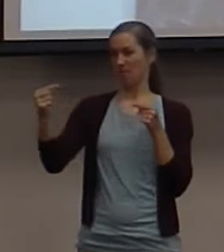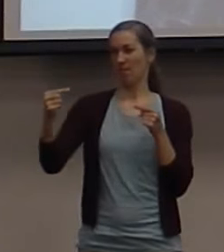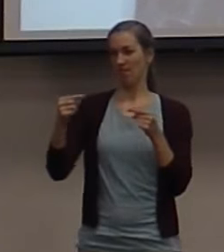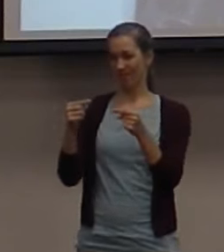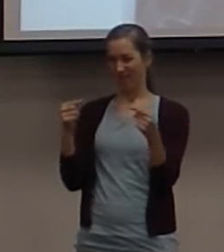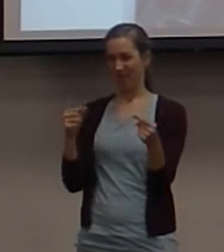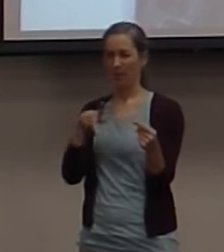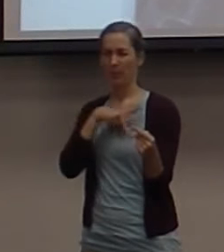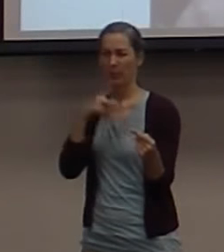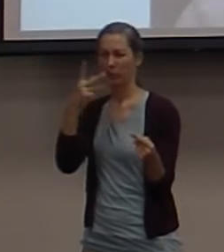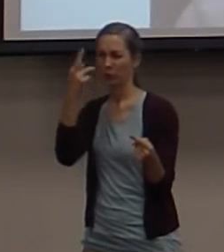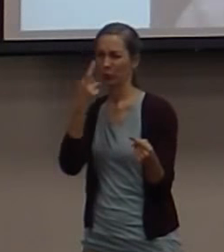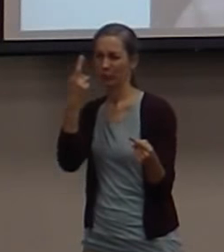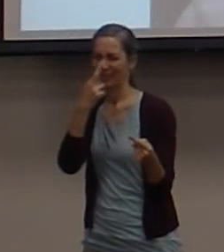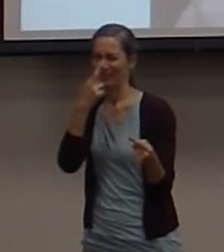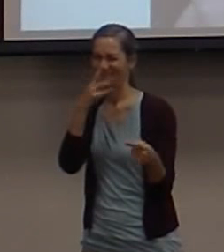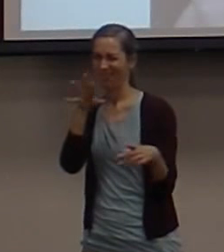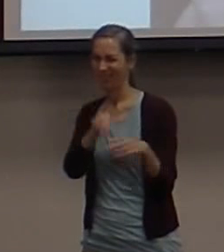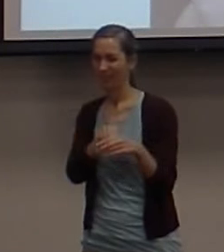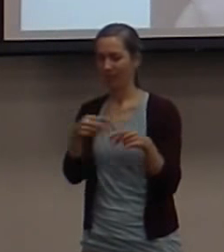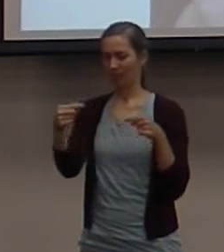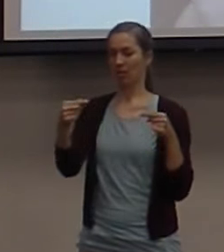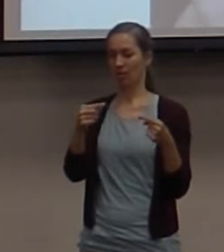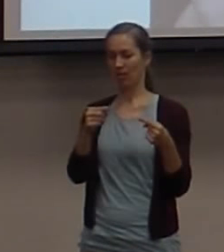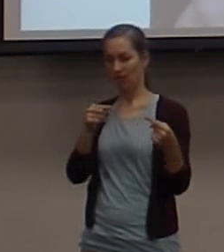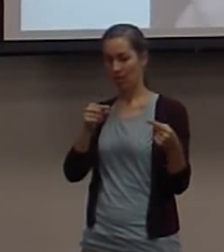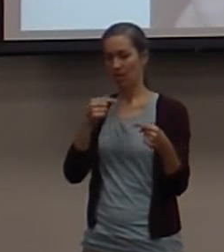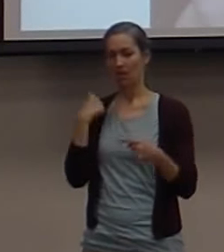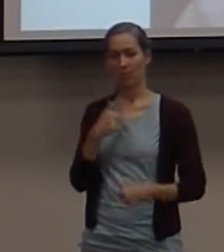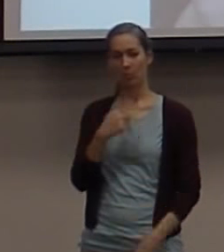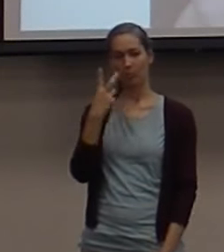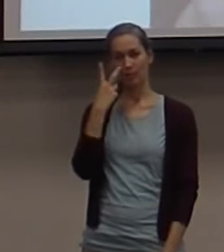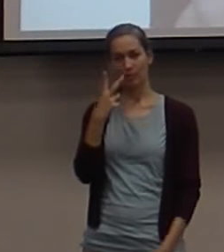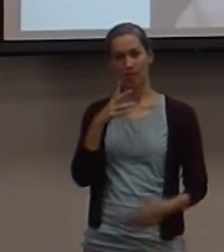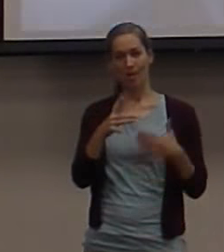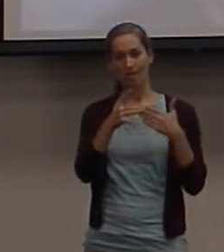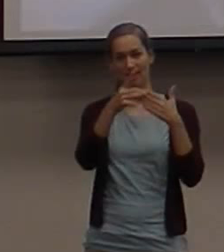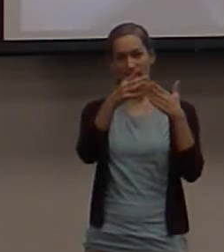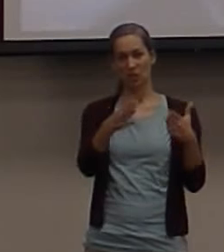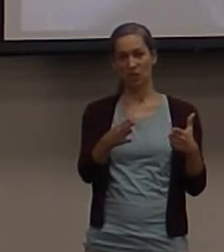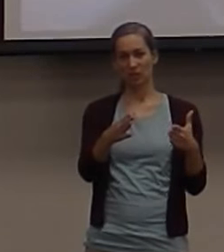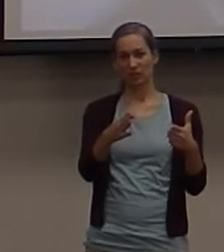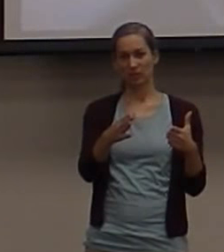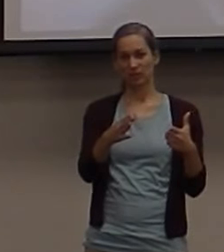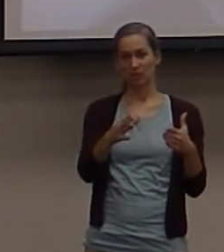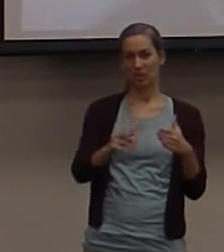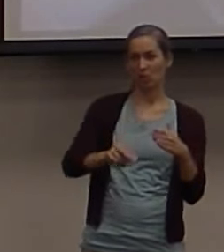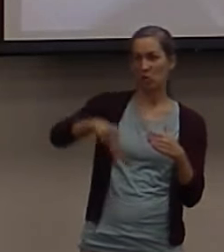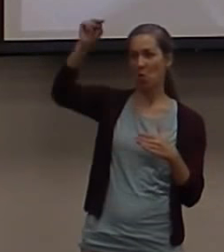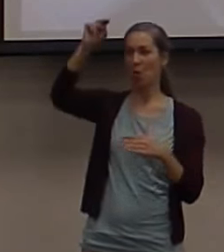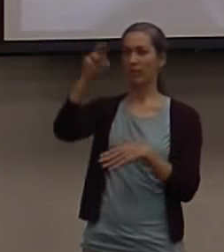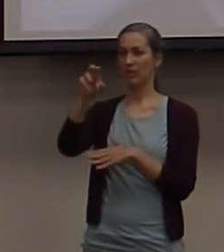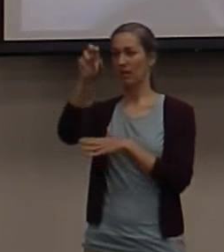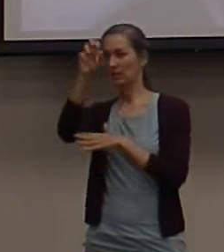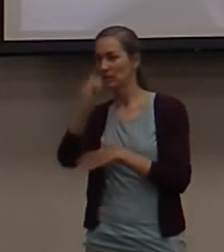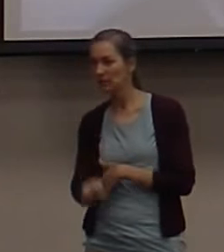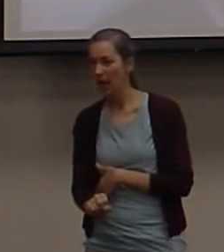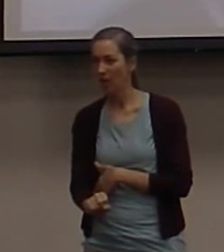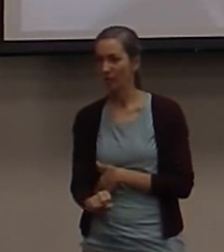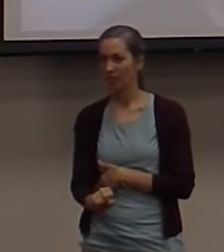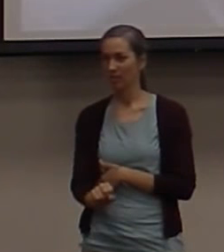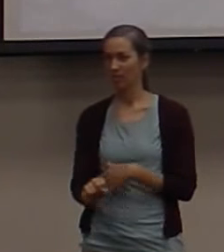exist, we saw leaders from as far north and as far south as you can get